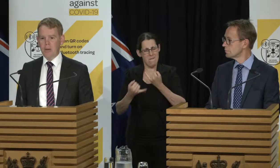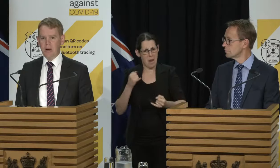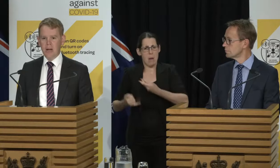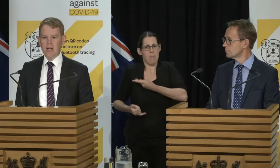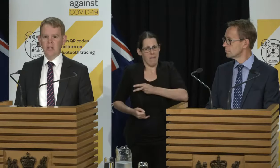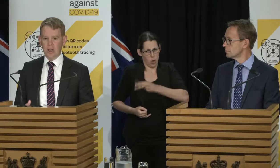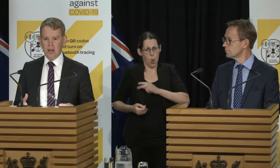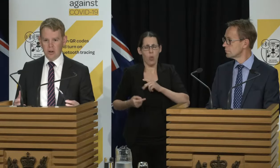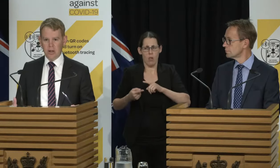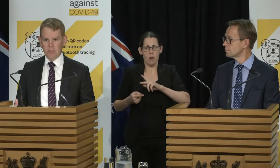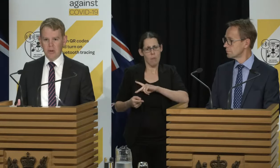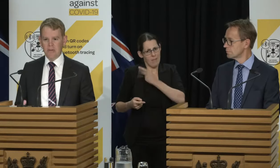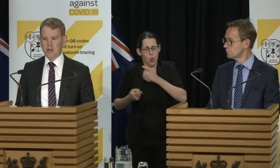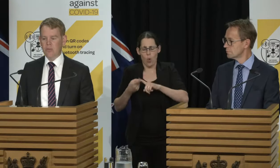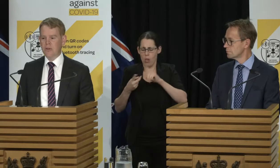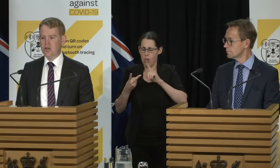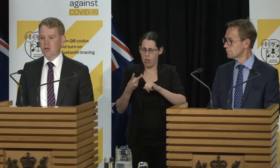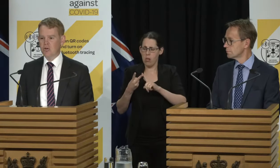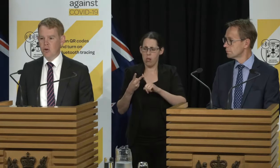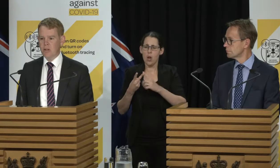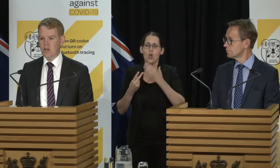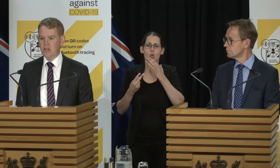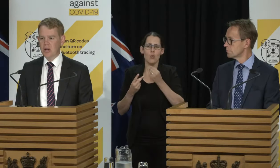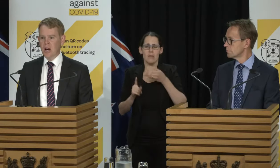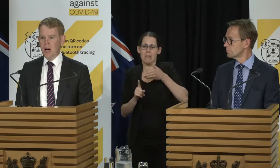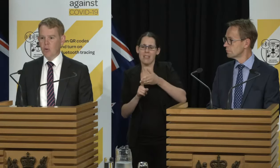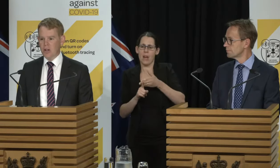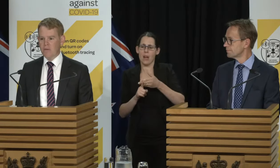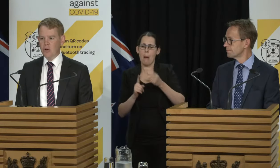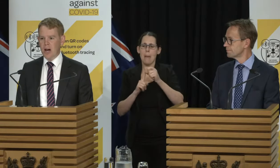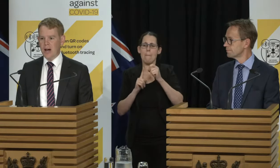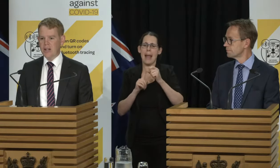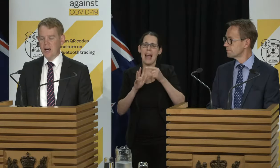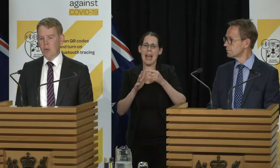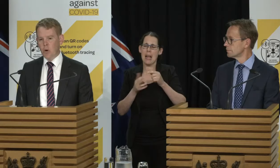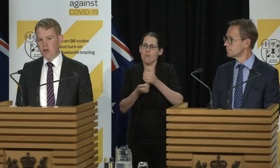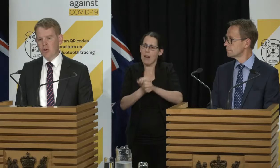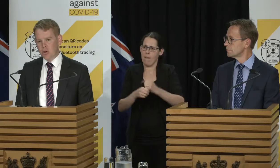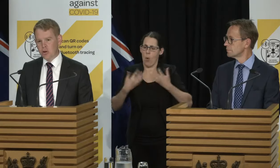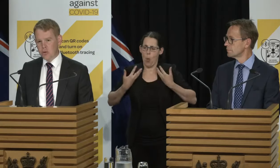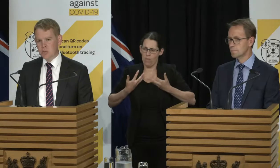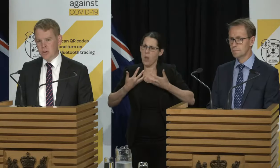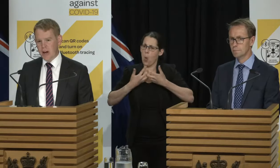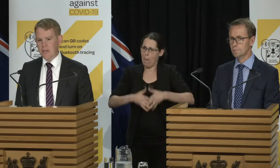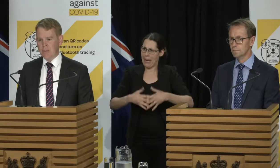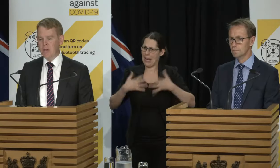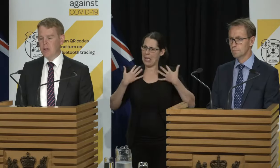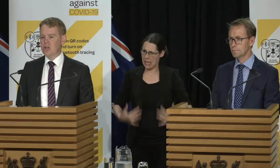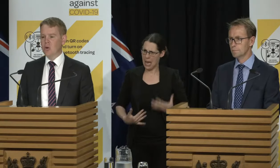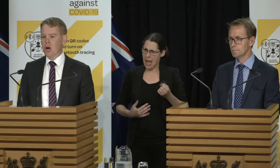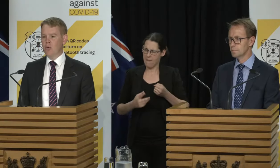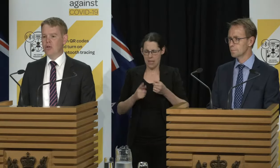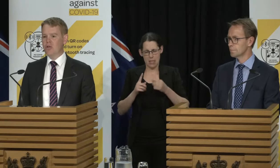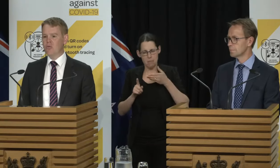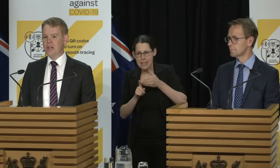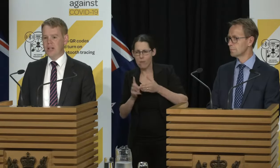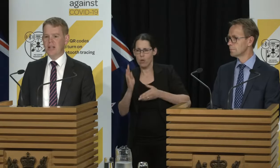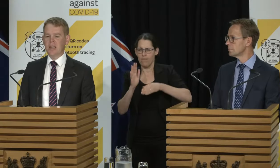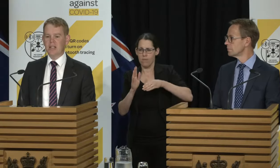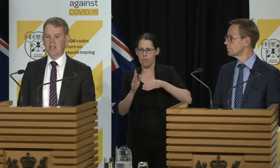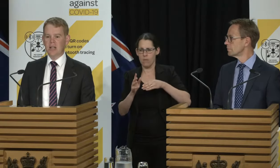following PPE and infection prevention and control measures, working very hard, and we could not do this without them. So I want